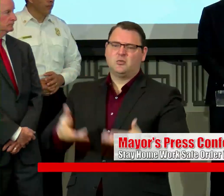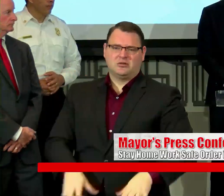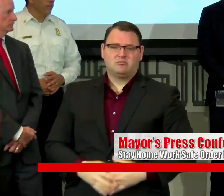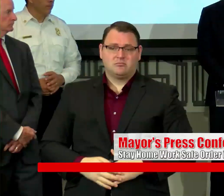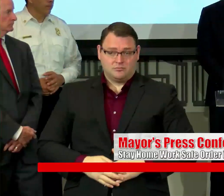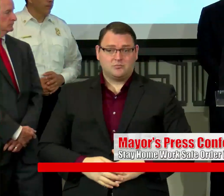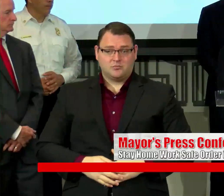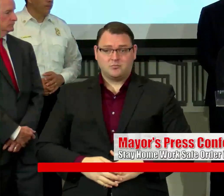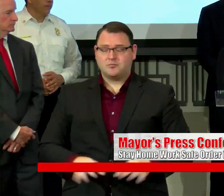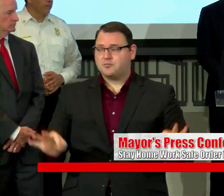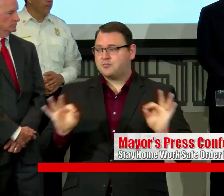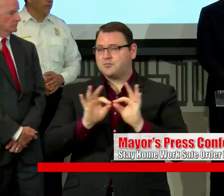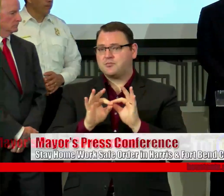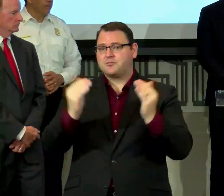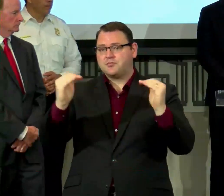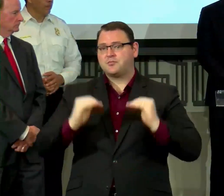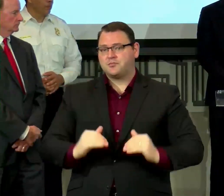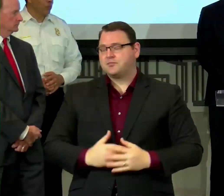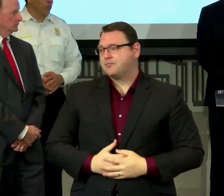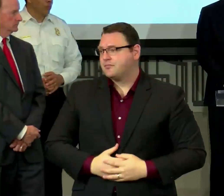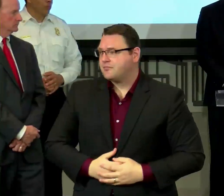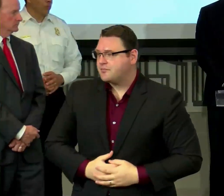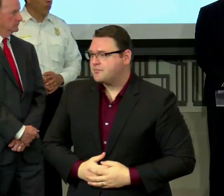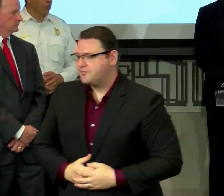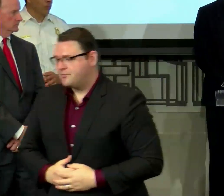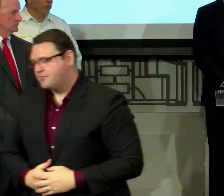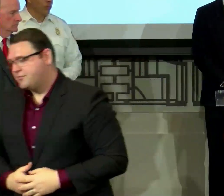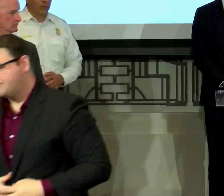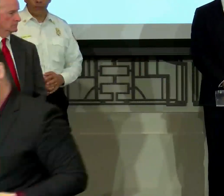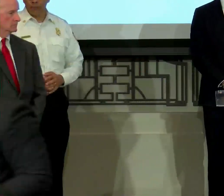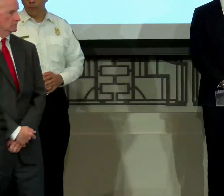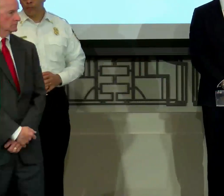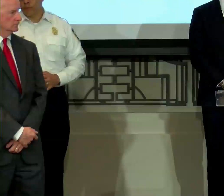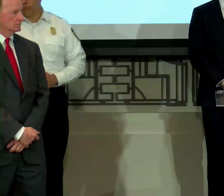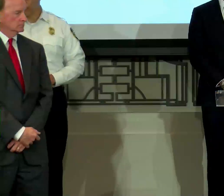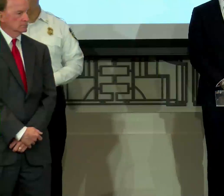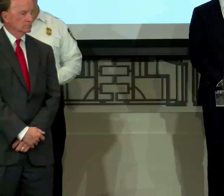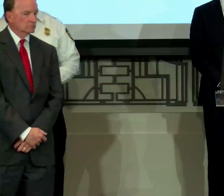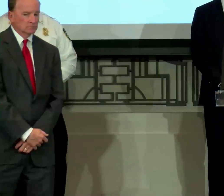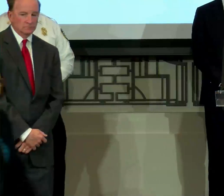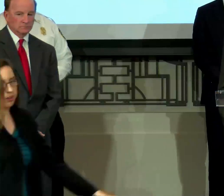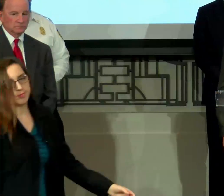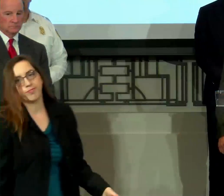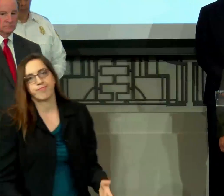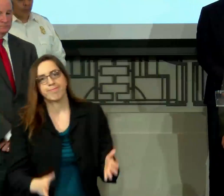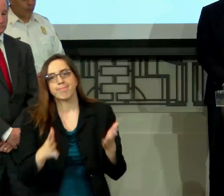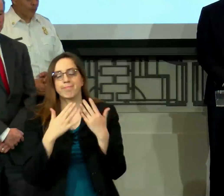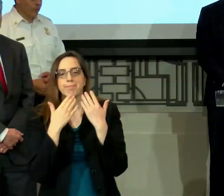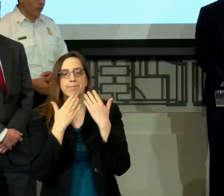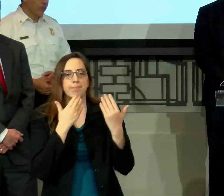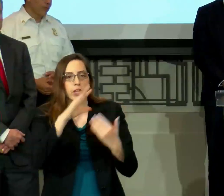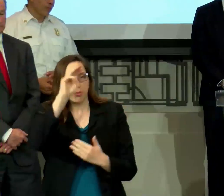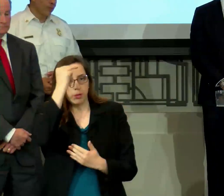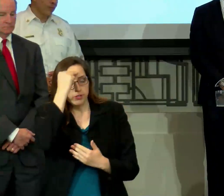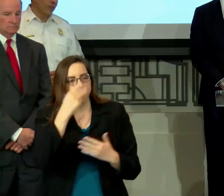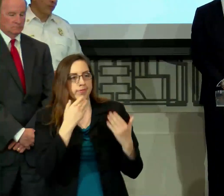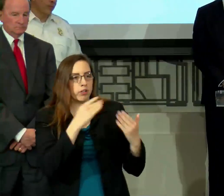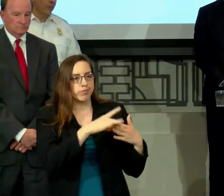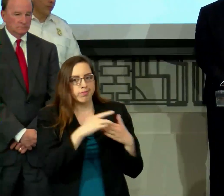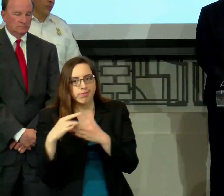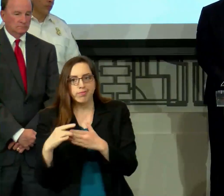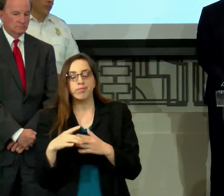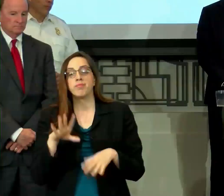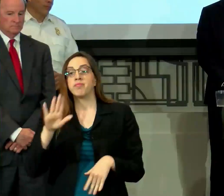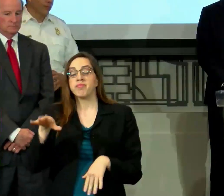to provide us with an assessment? Yes, sir. Thank you, Mayor. Thank you for your leadership. Regarding